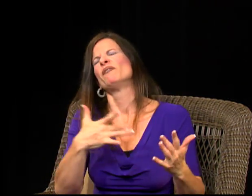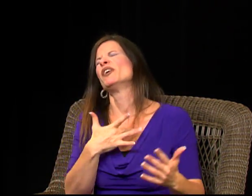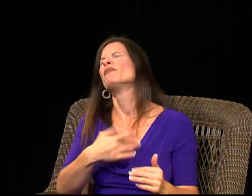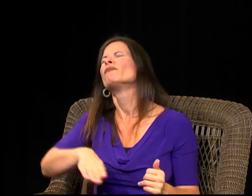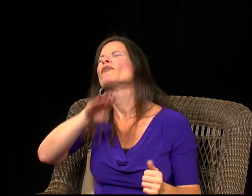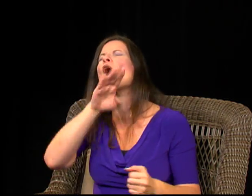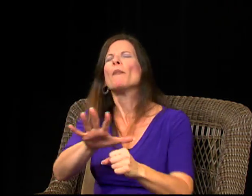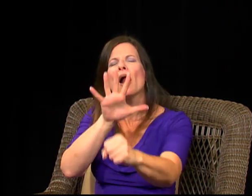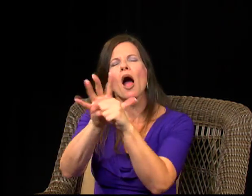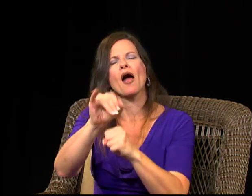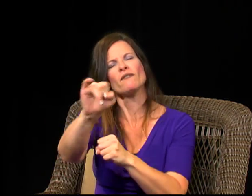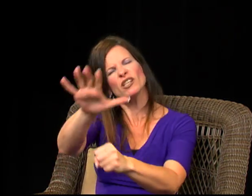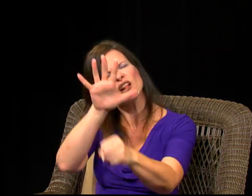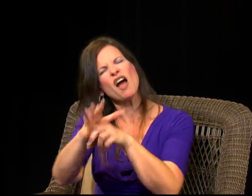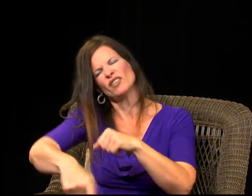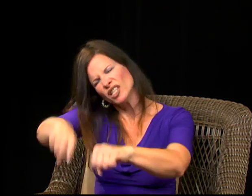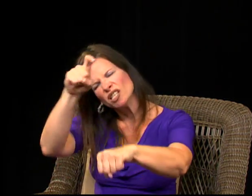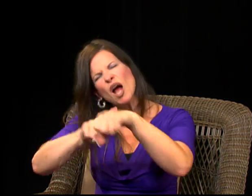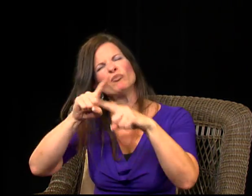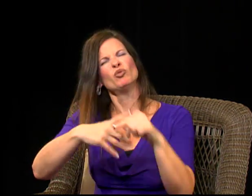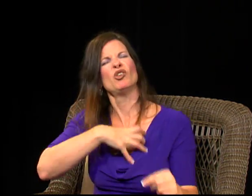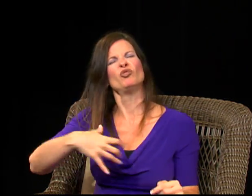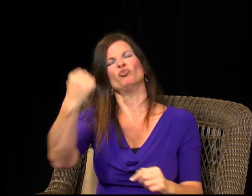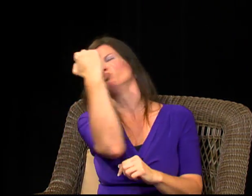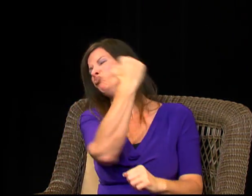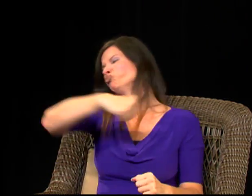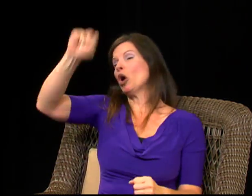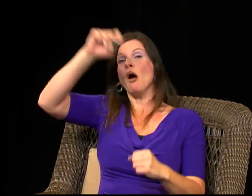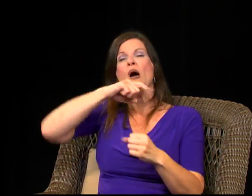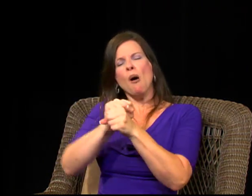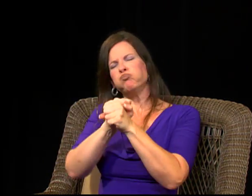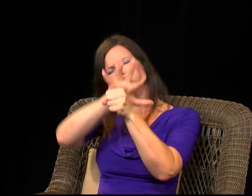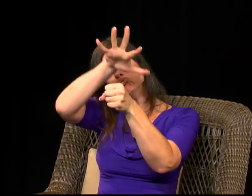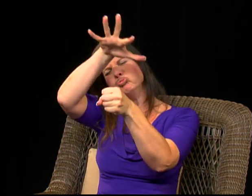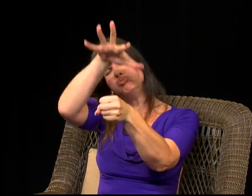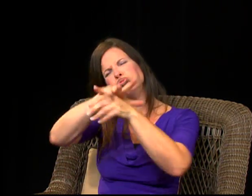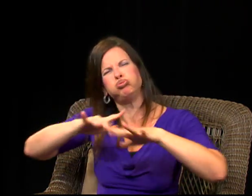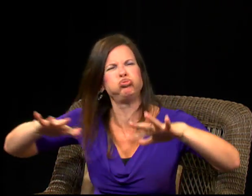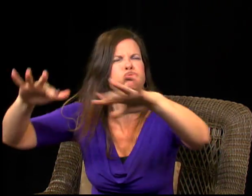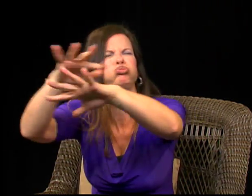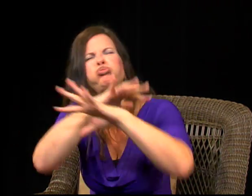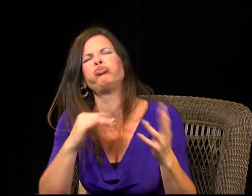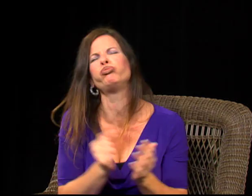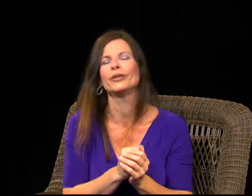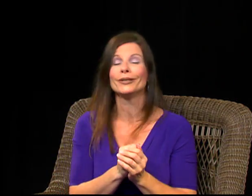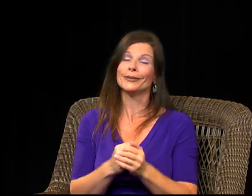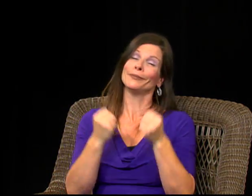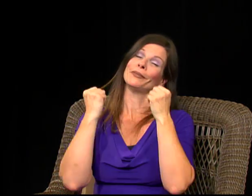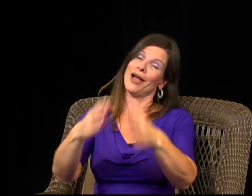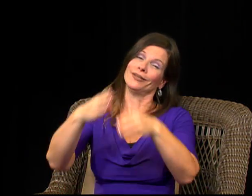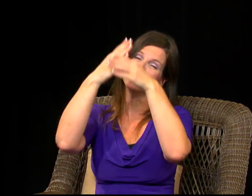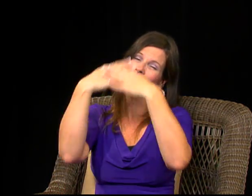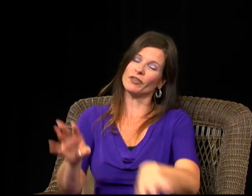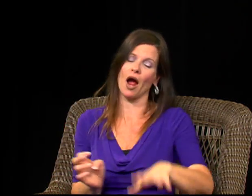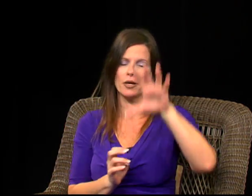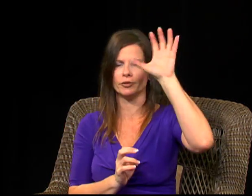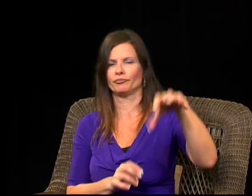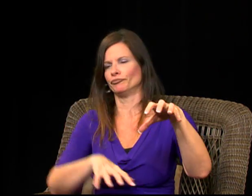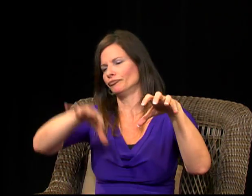struggle succeeding in the world. So this is such a frustrating issue in the deaf community, and that's another reason for this strike. So this is out there going